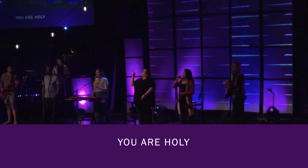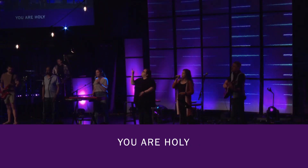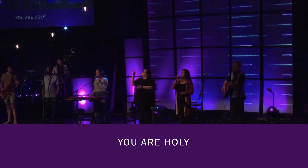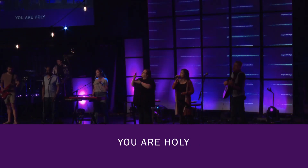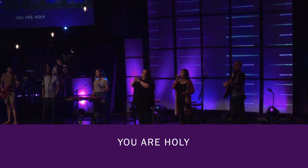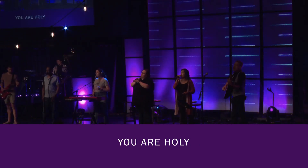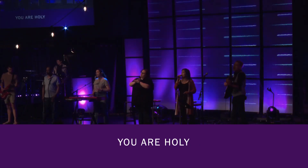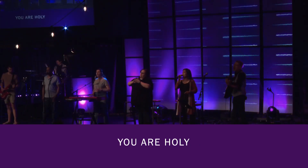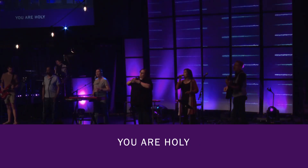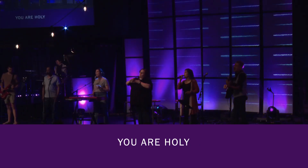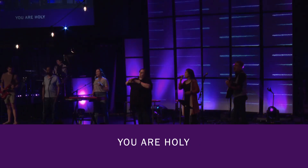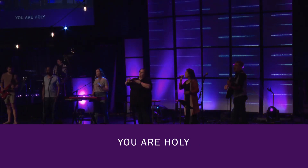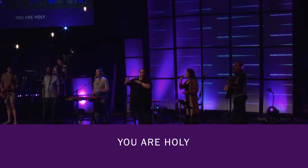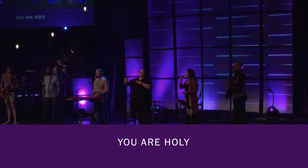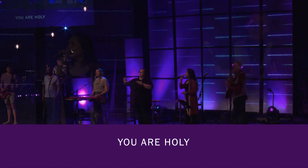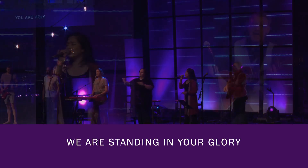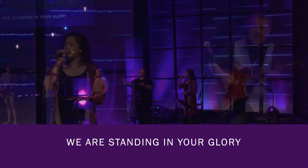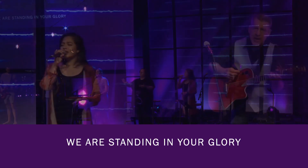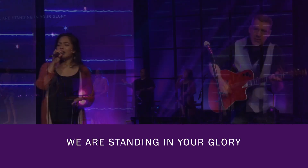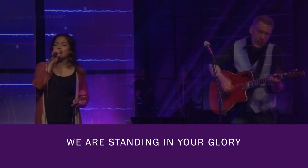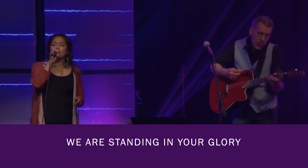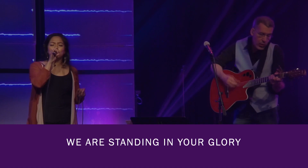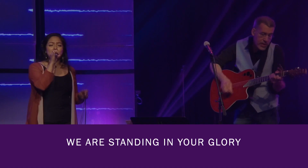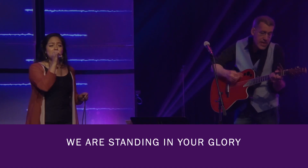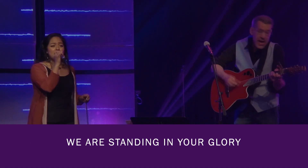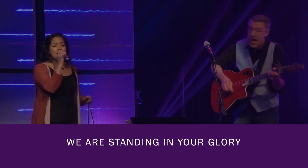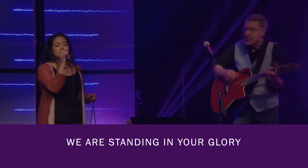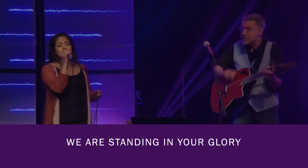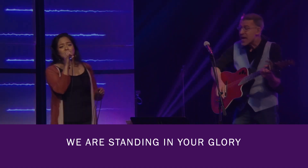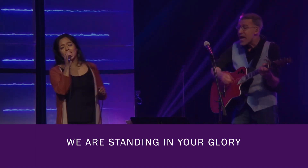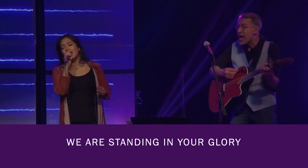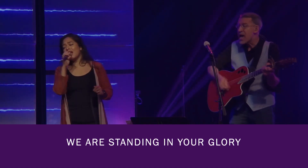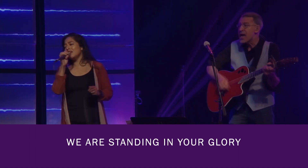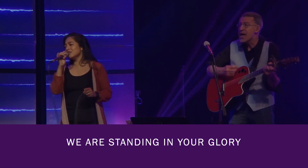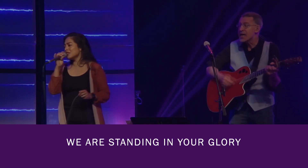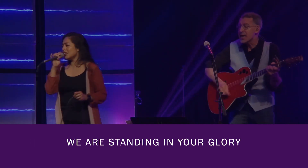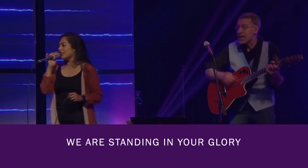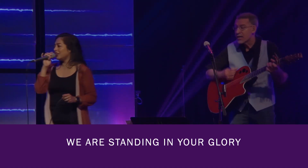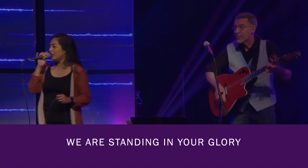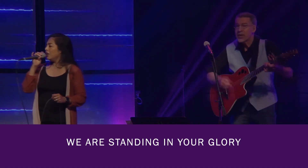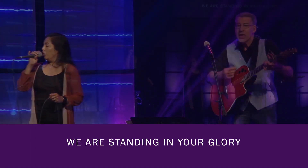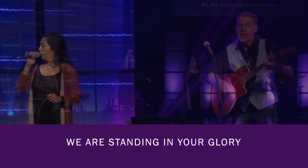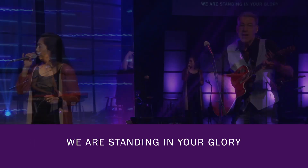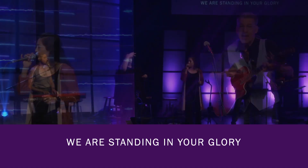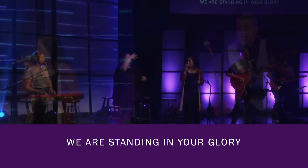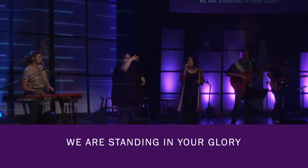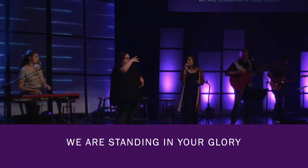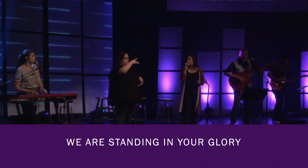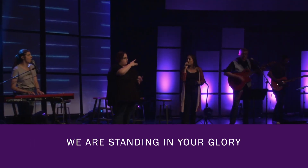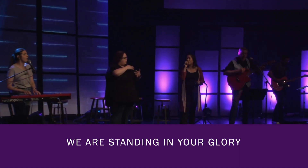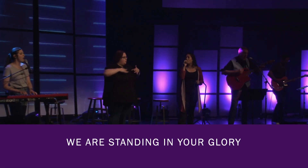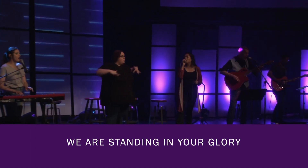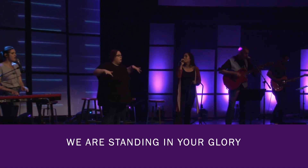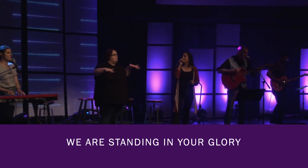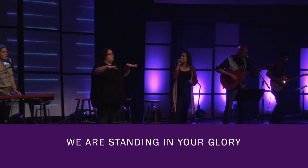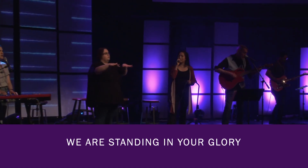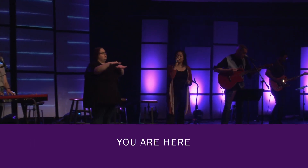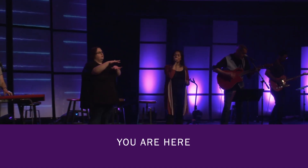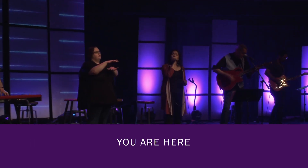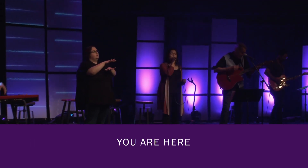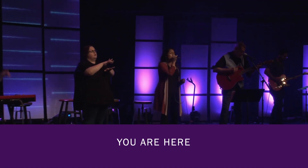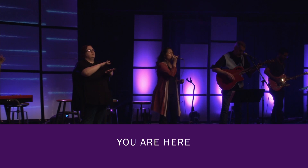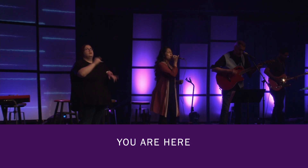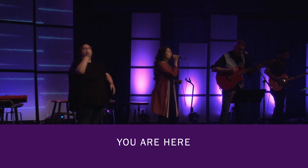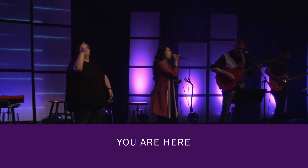here, you are holy. We are standing in your